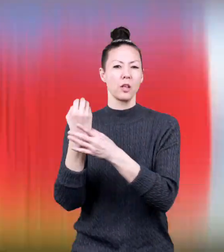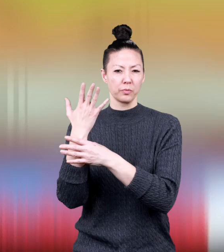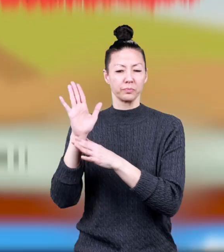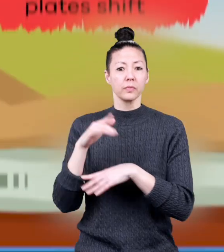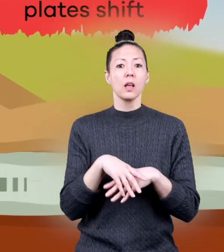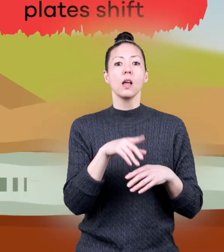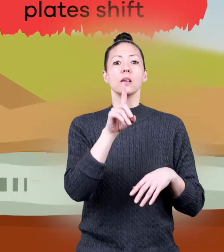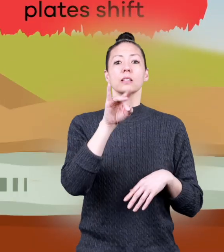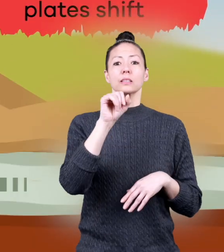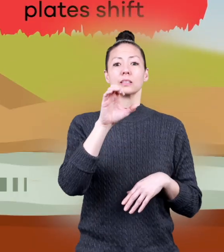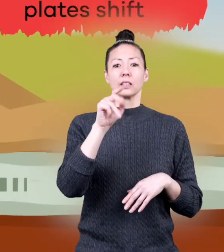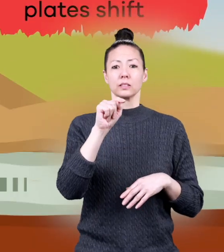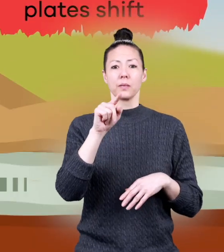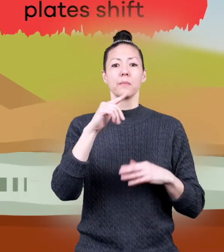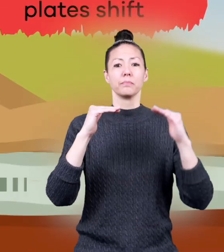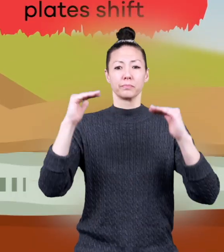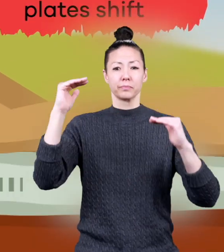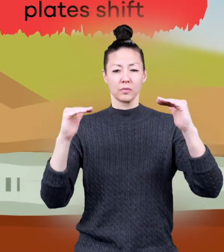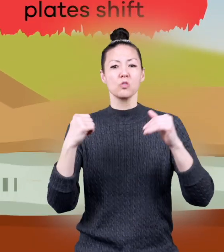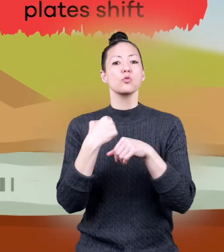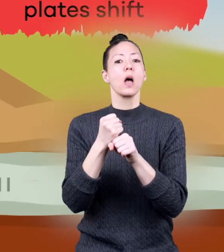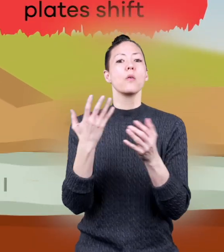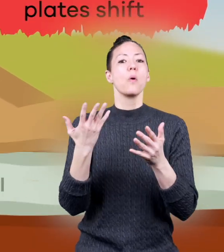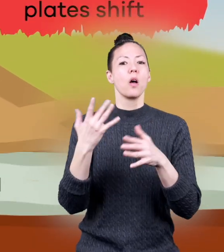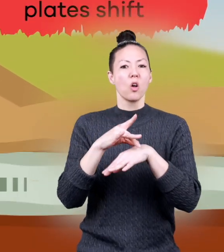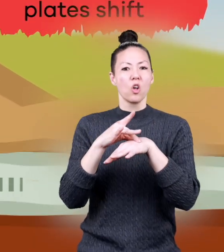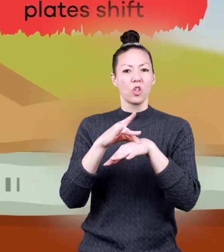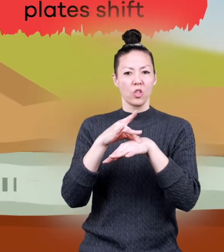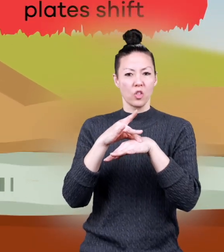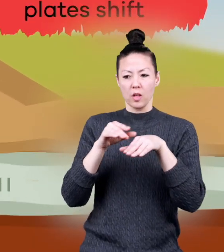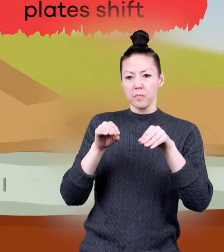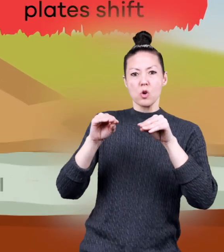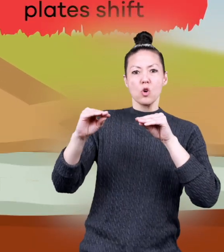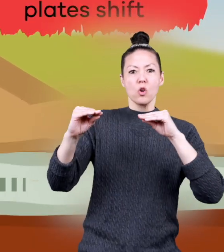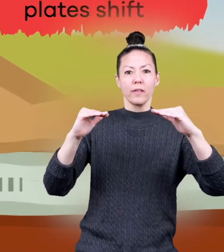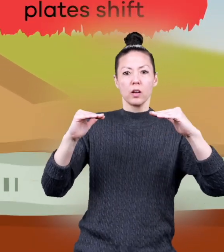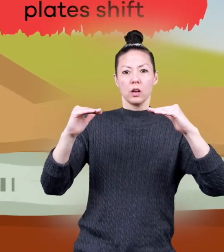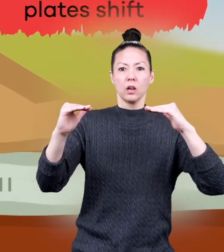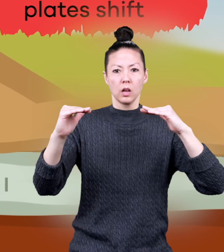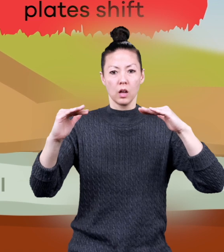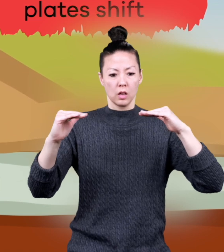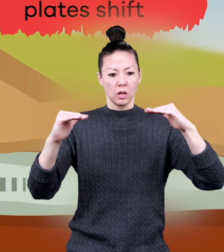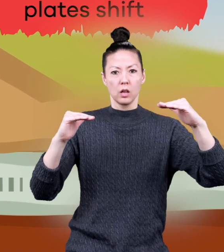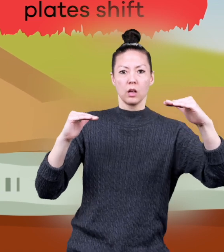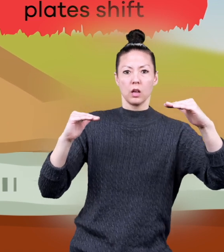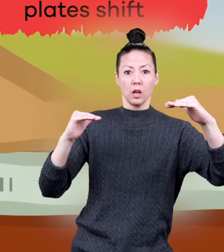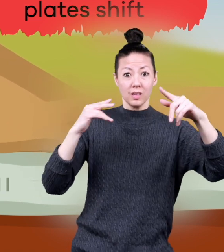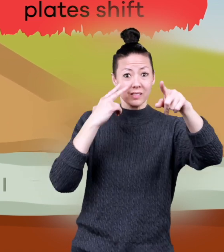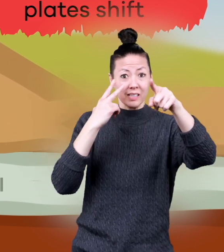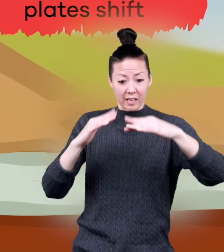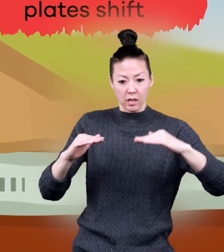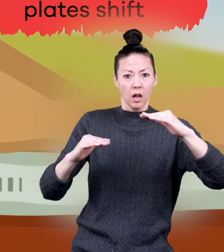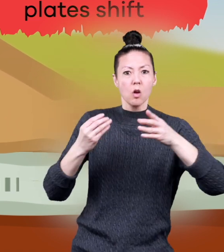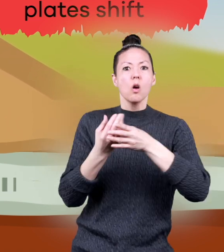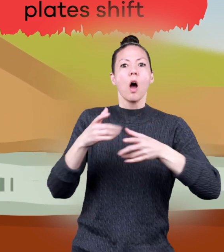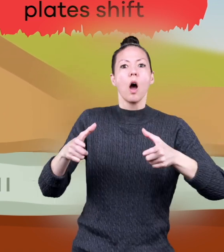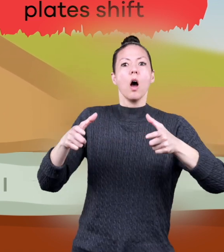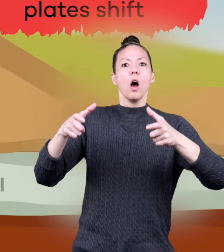Dissected plateaus are created when the Earth's crust moves upward when tectonic plates shift, which means